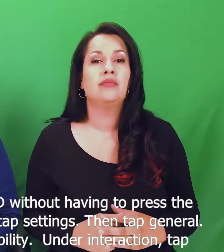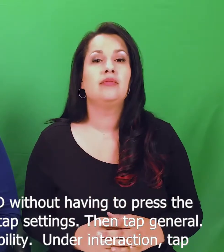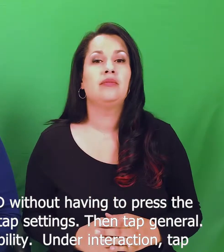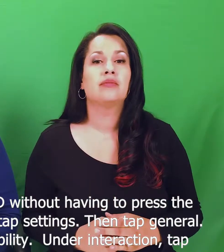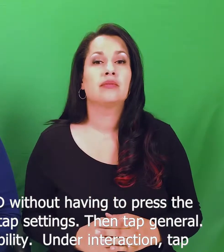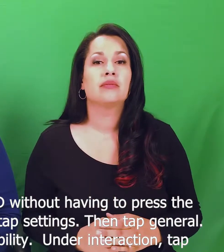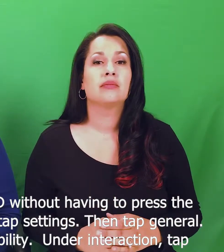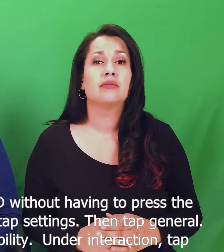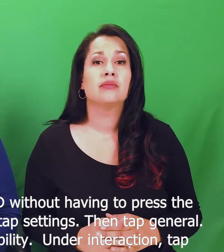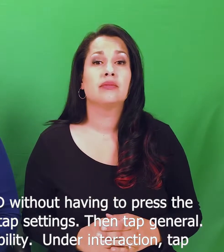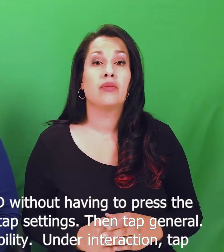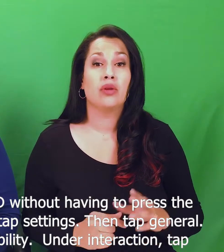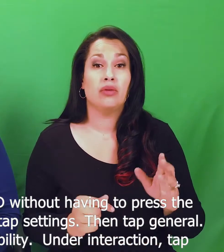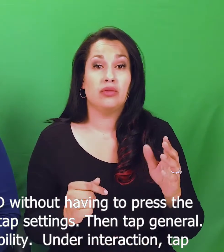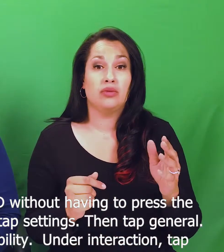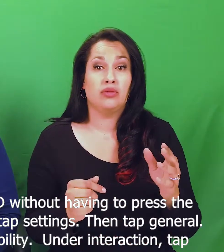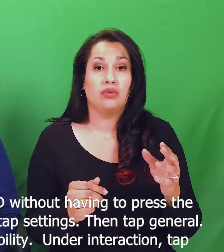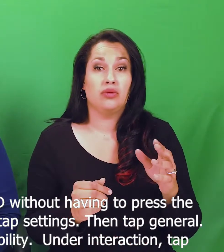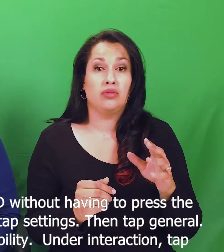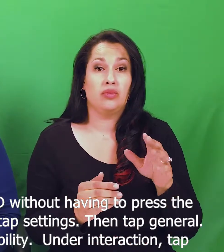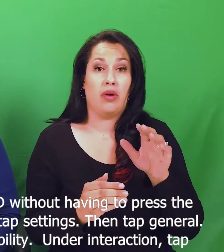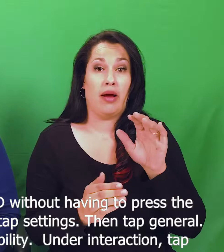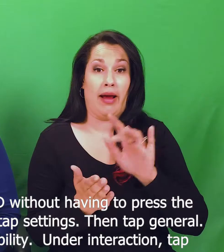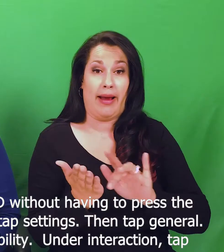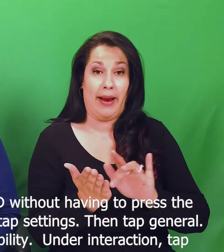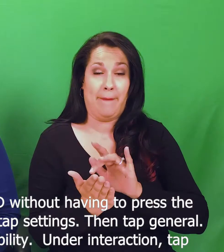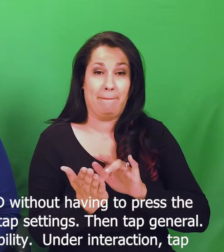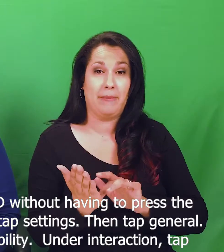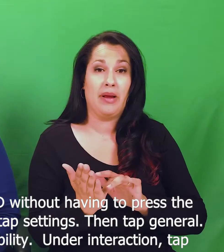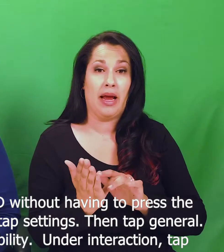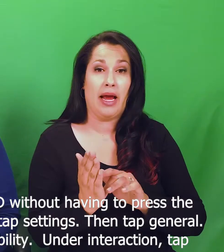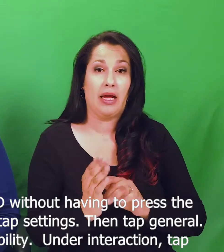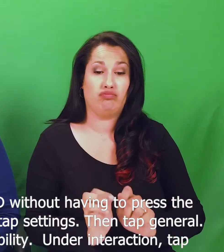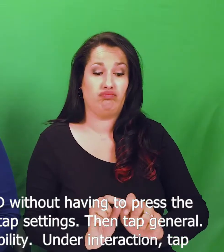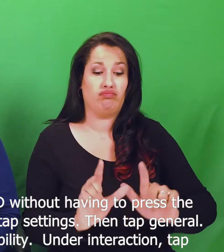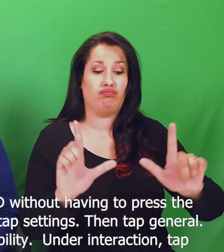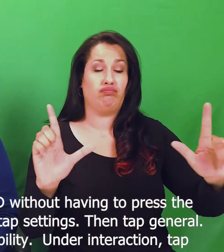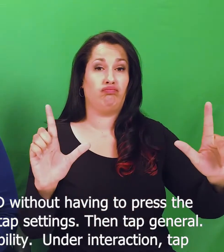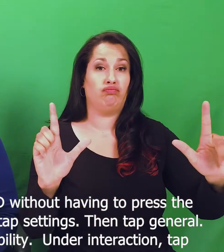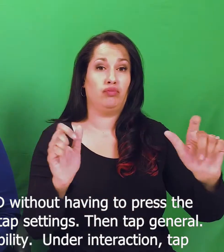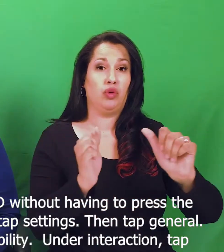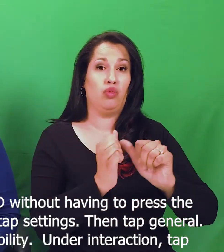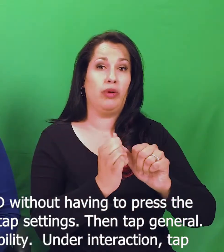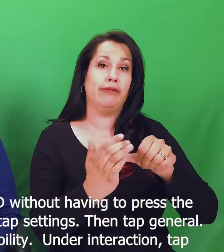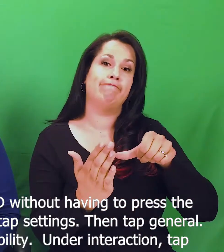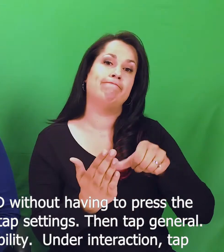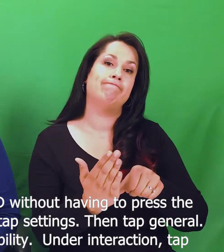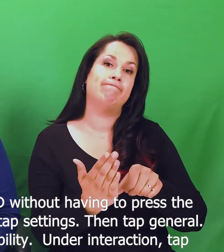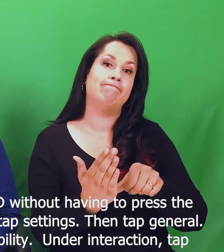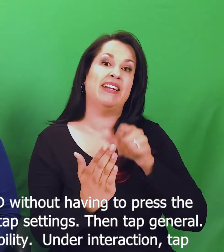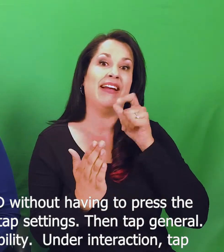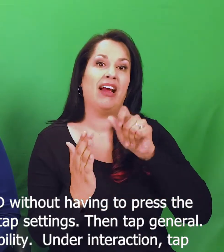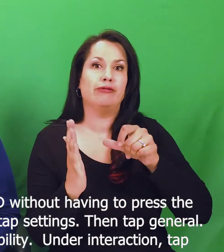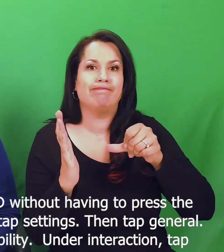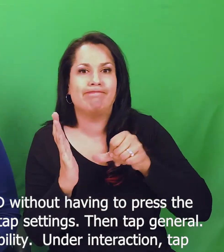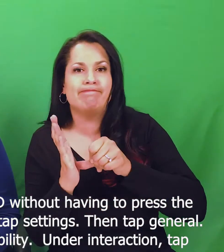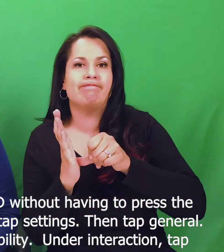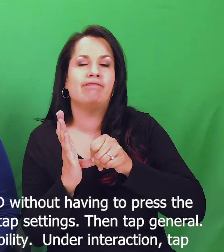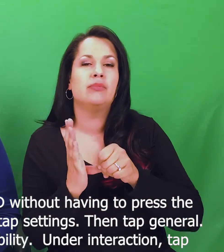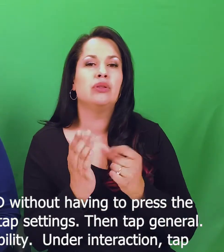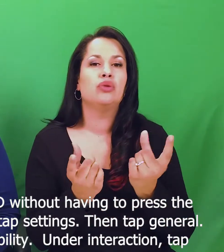iPad with Touch ID without having to press the home button, first tap